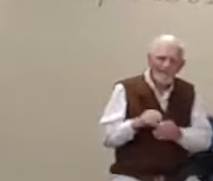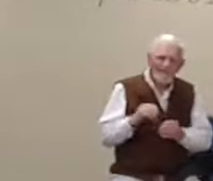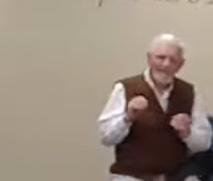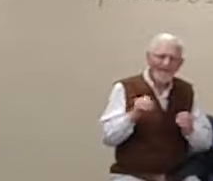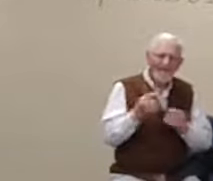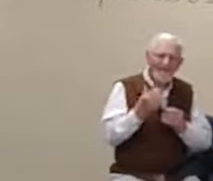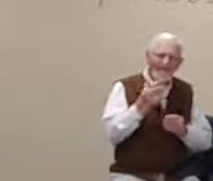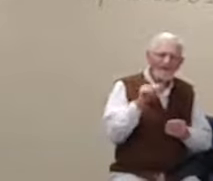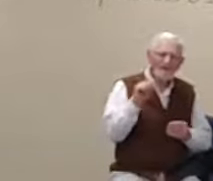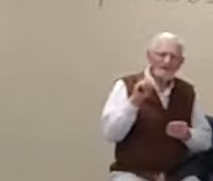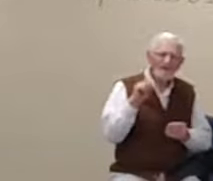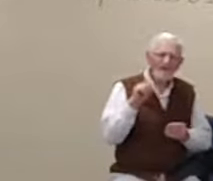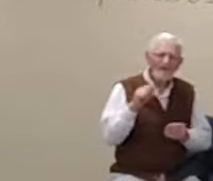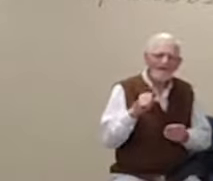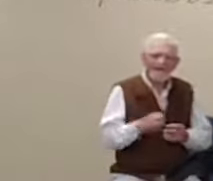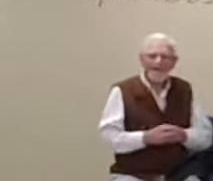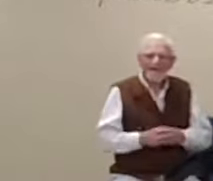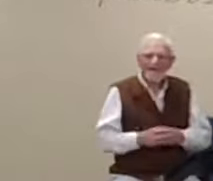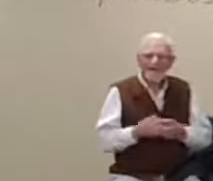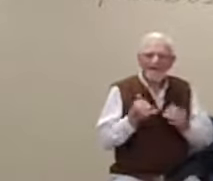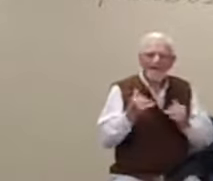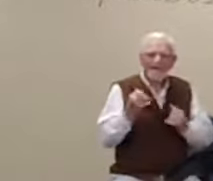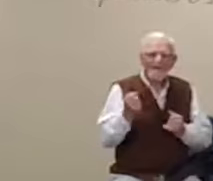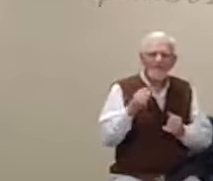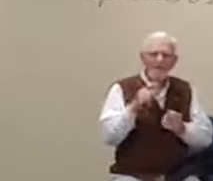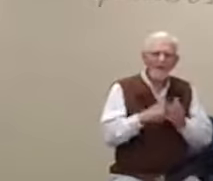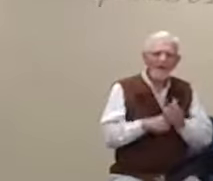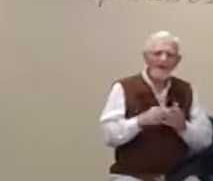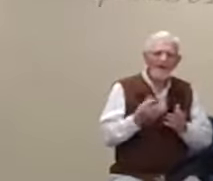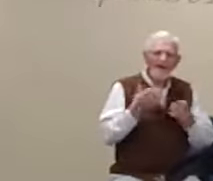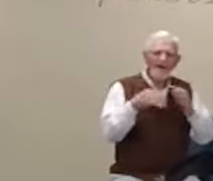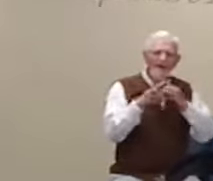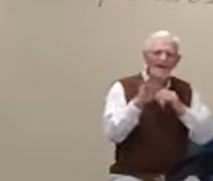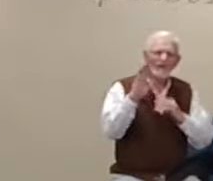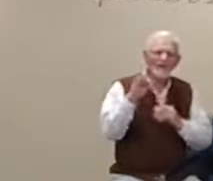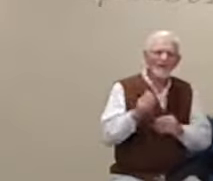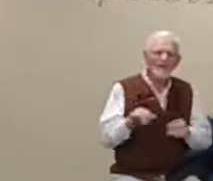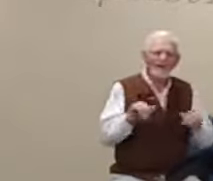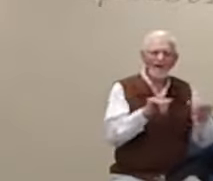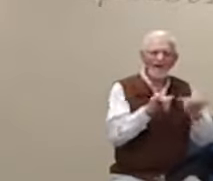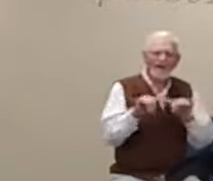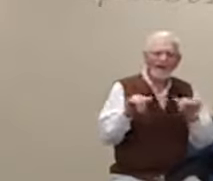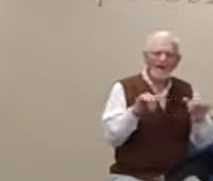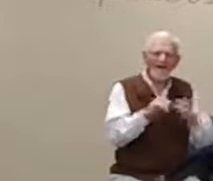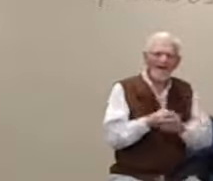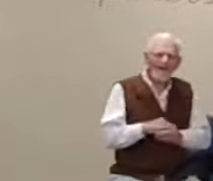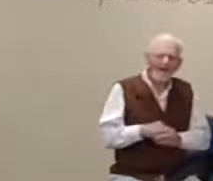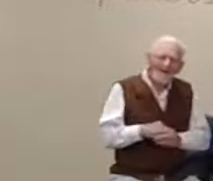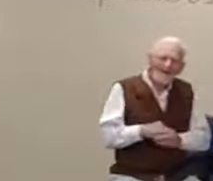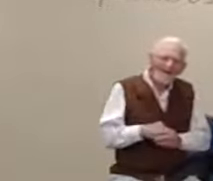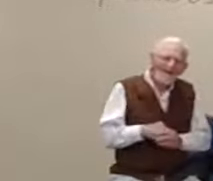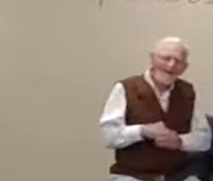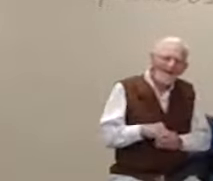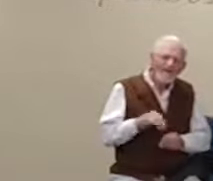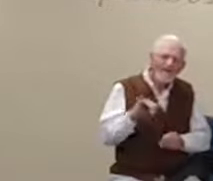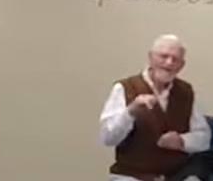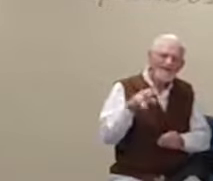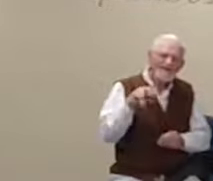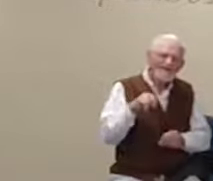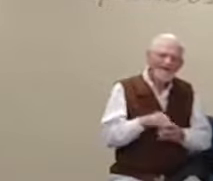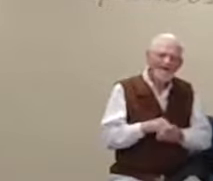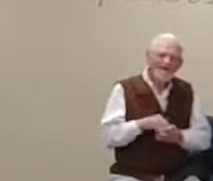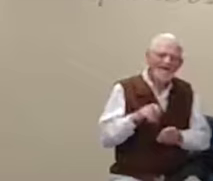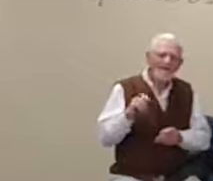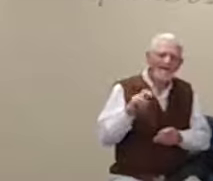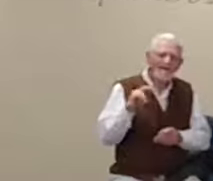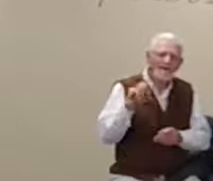like, this is what heaven's going to be like. This John said it's, you know, he's got the emerald, the green,